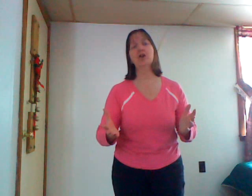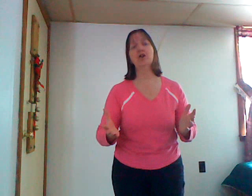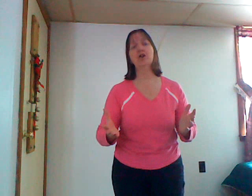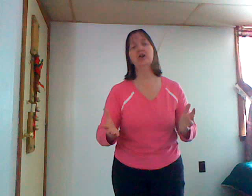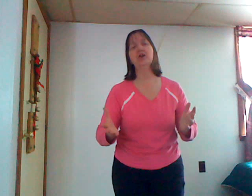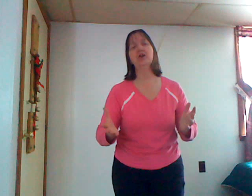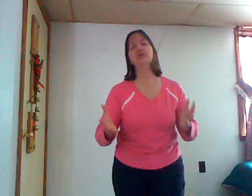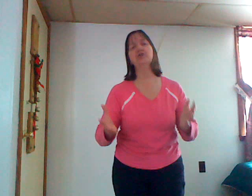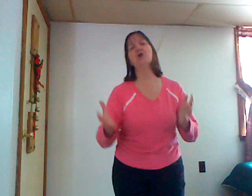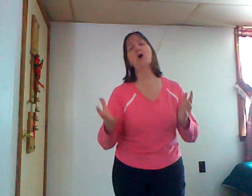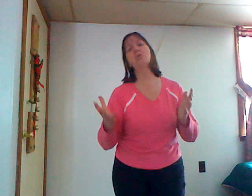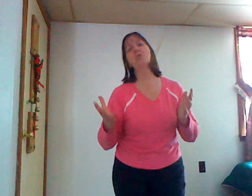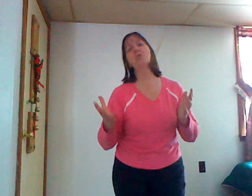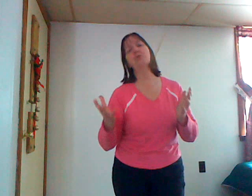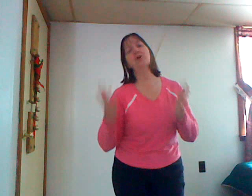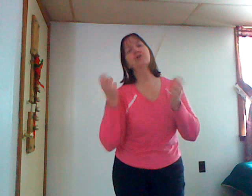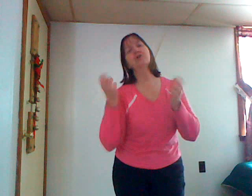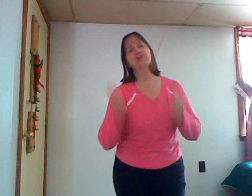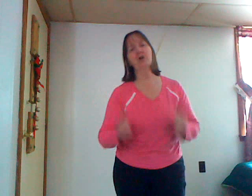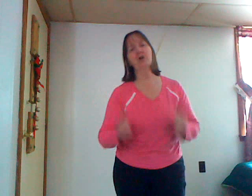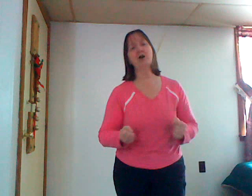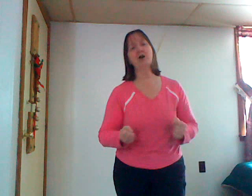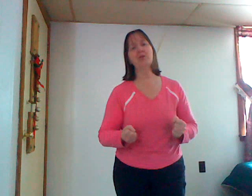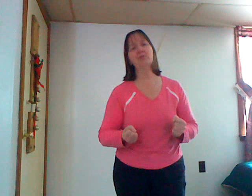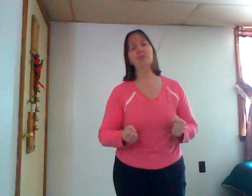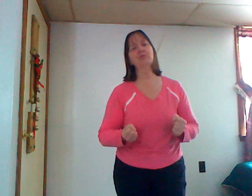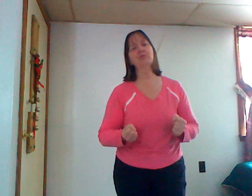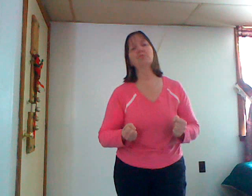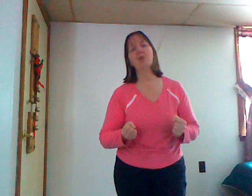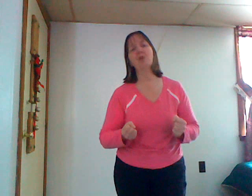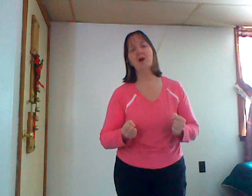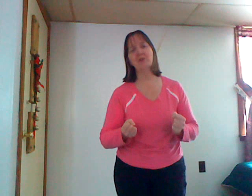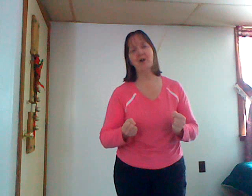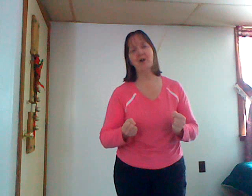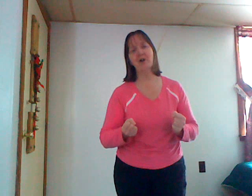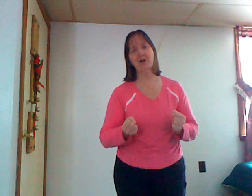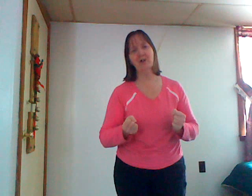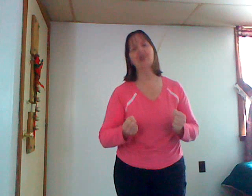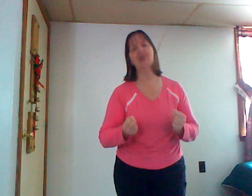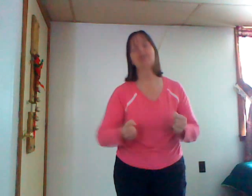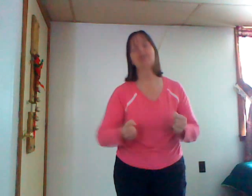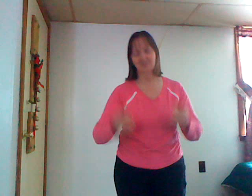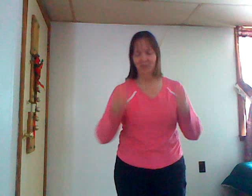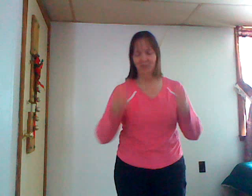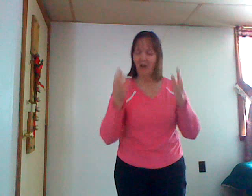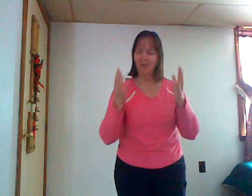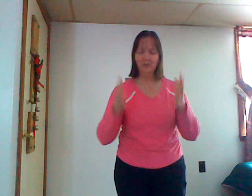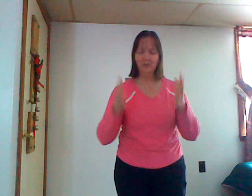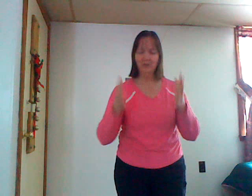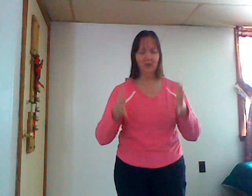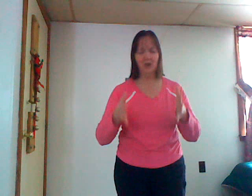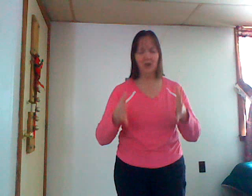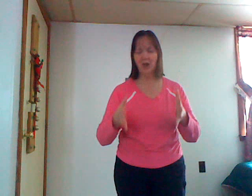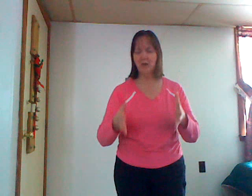over troubled water, I will lay